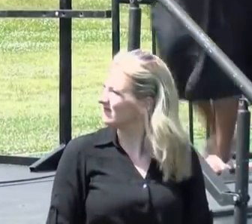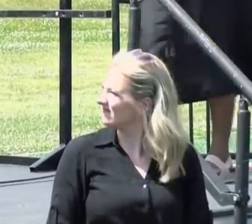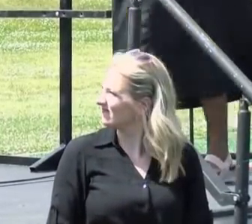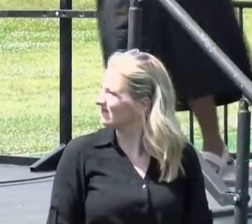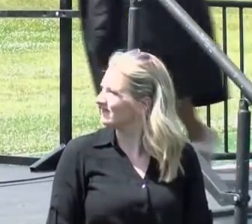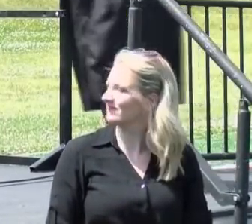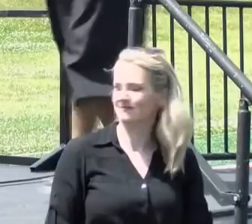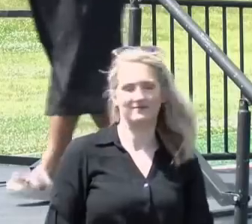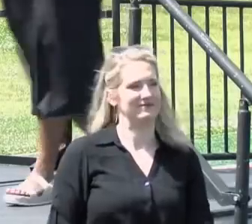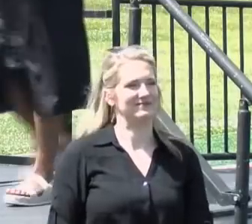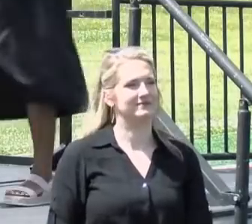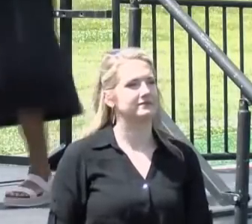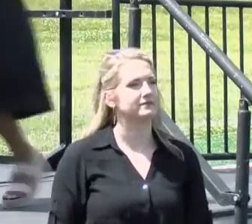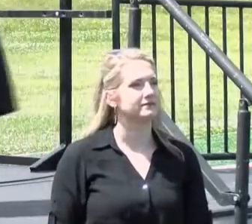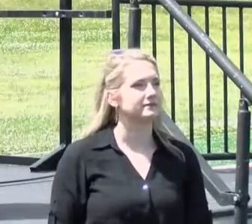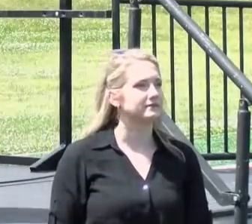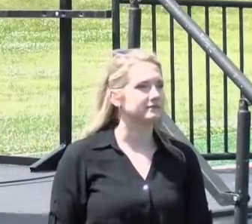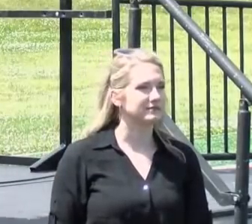Mara Allen.